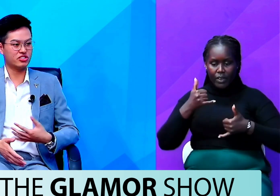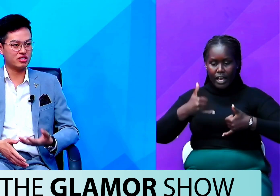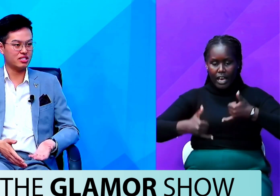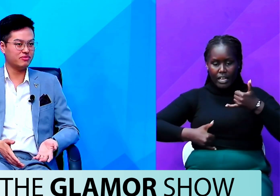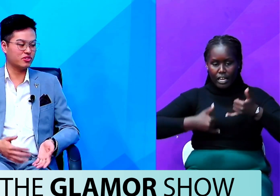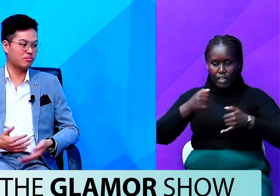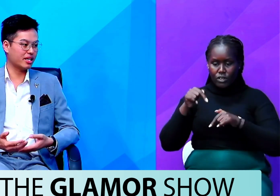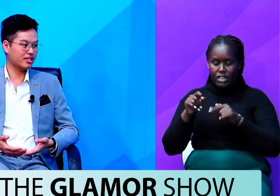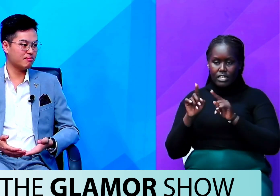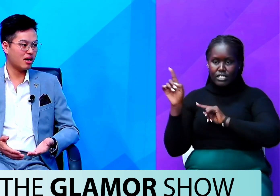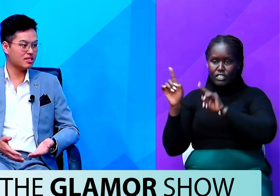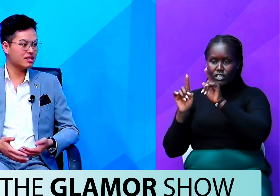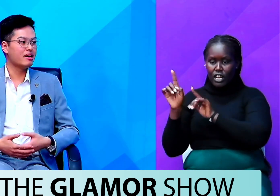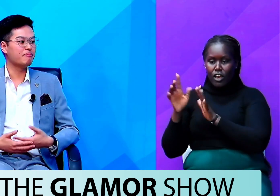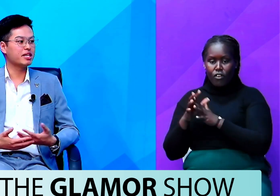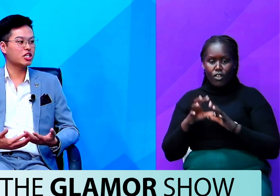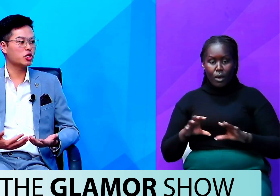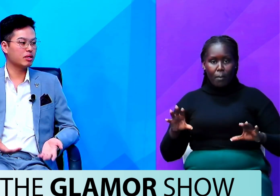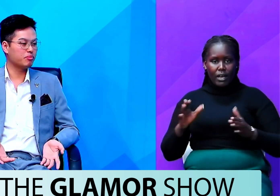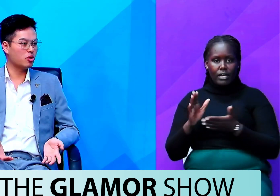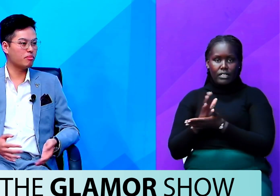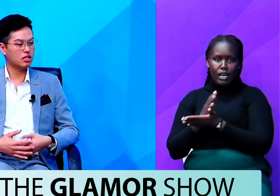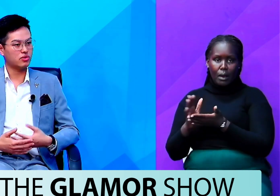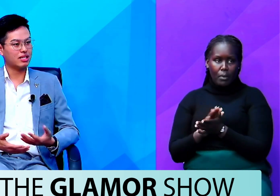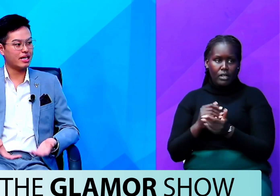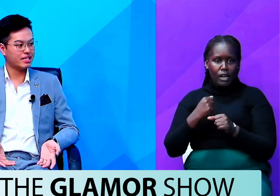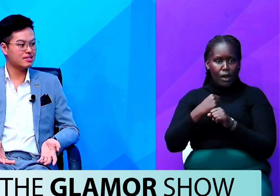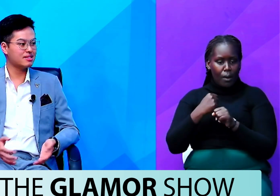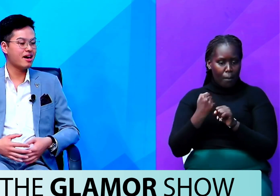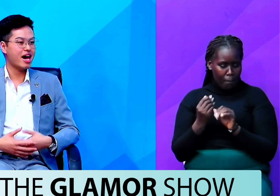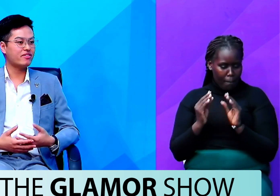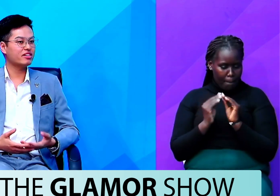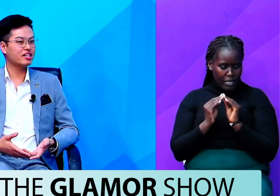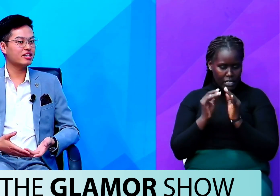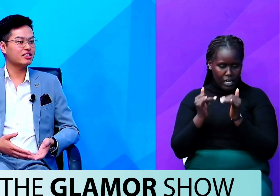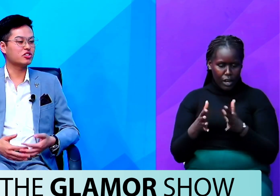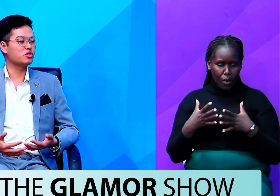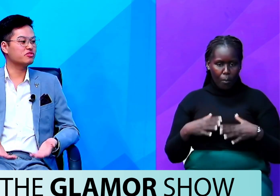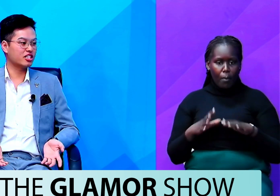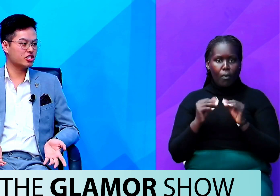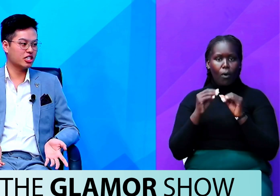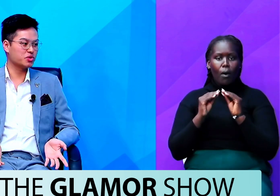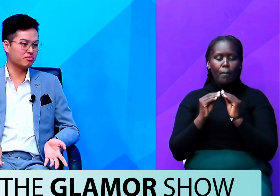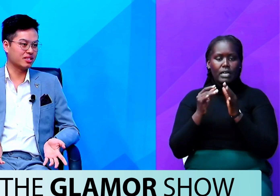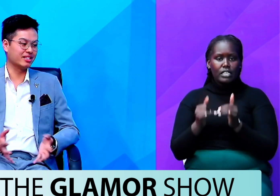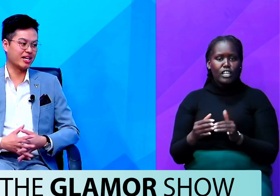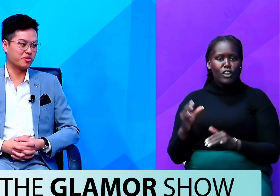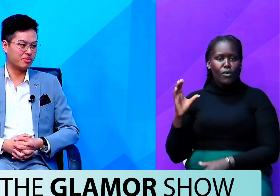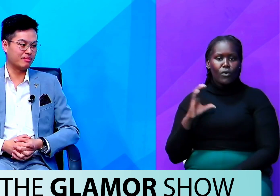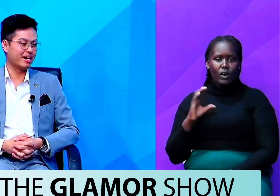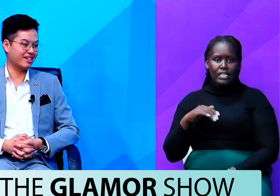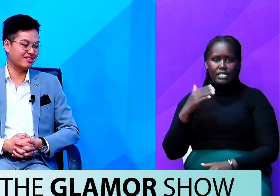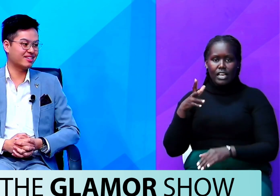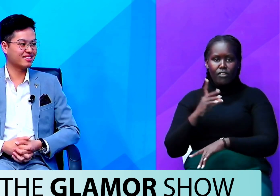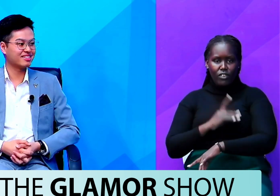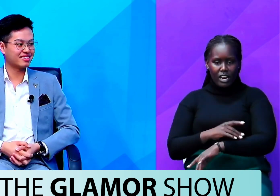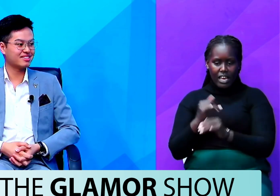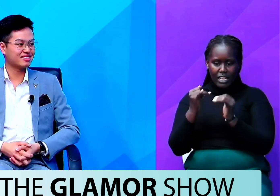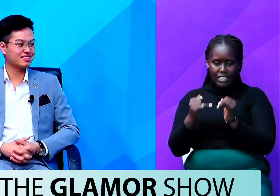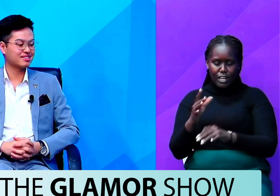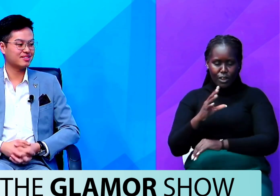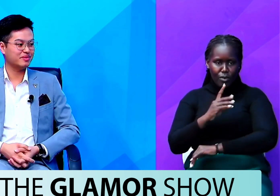this journey for the marketing part, meeting new people, meeting new clients. Every day is a new fresh day to me in Nairobi back then.